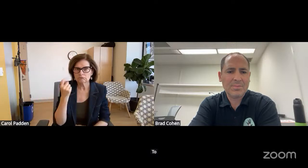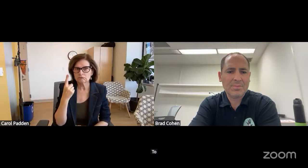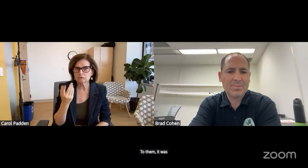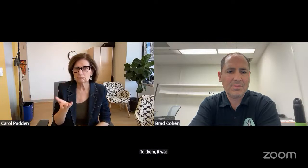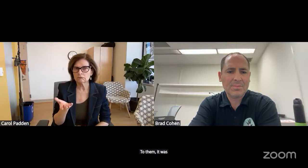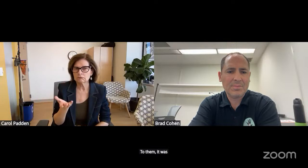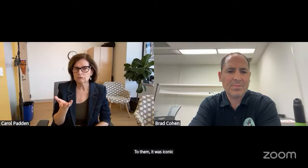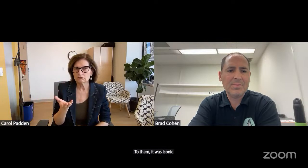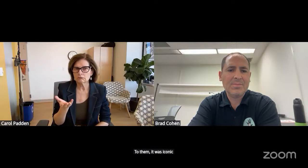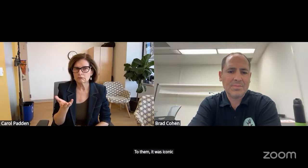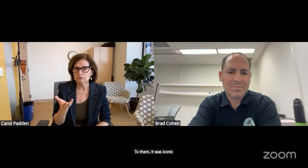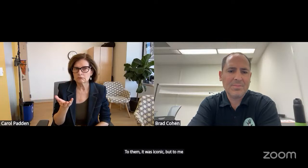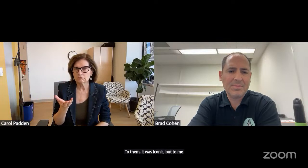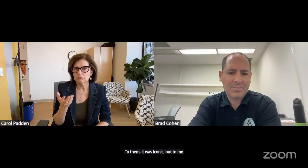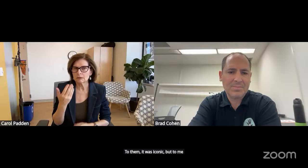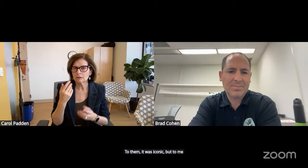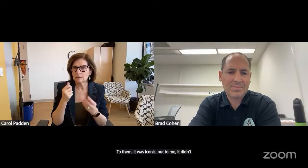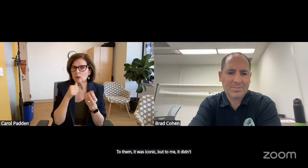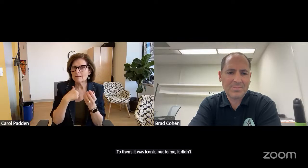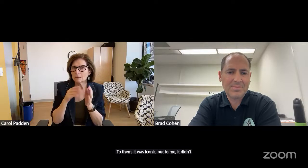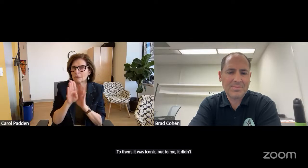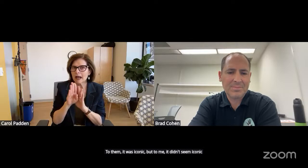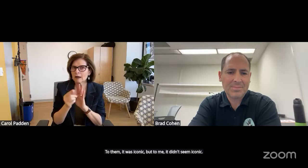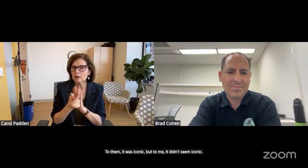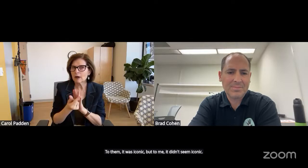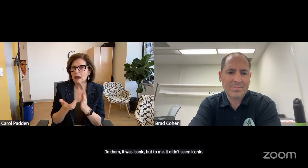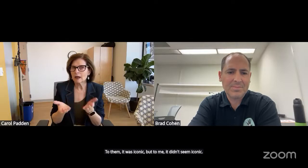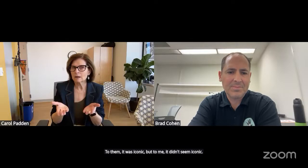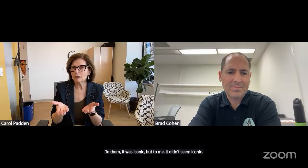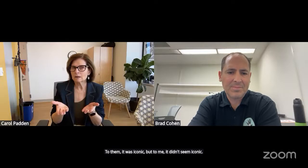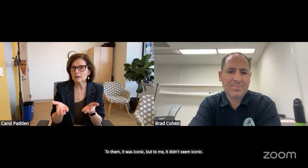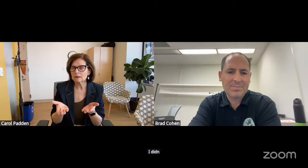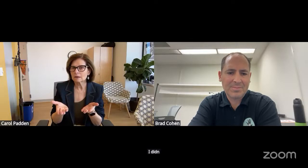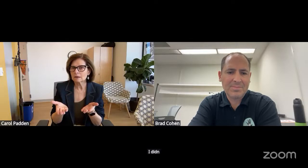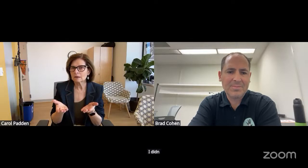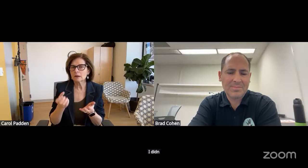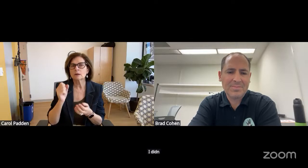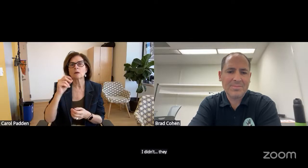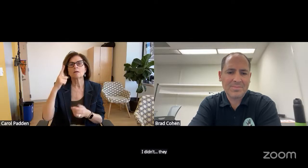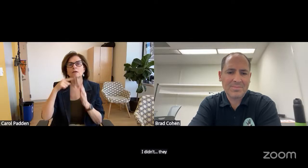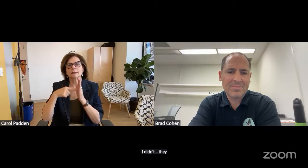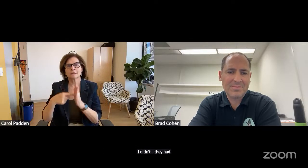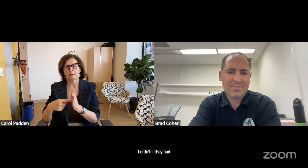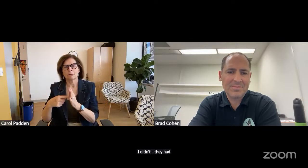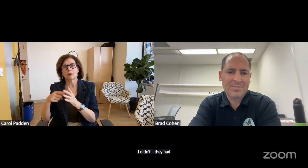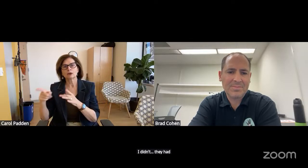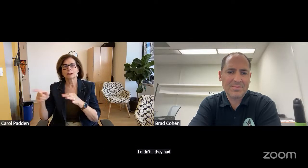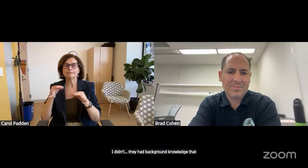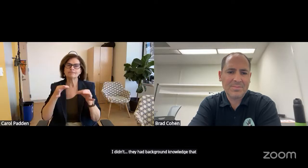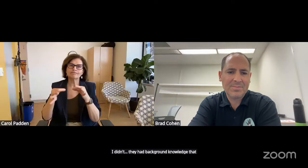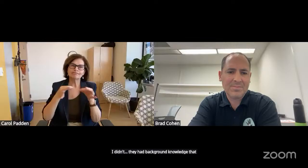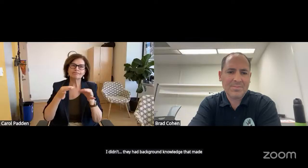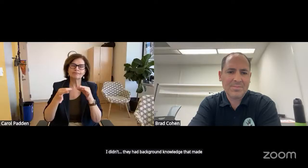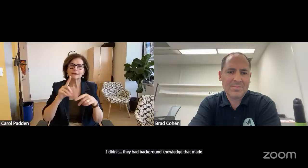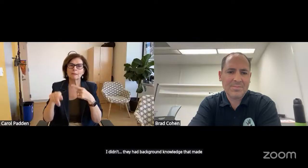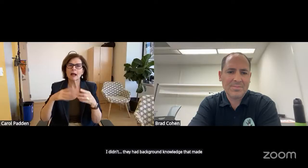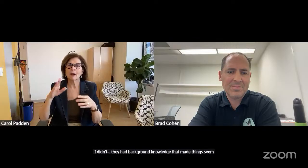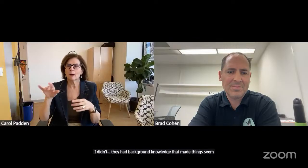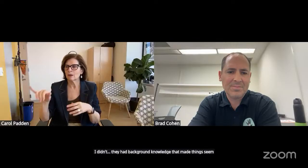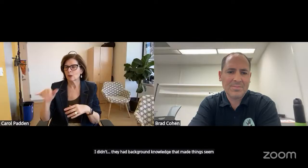iconic, but to me it didn't seem iconic. I didn't, they had background knowledge that made things seem iconic.